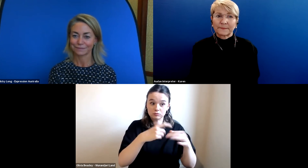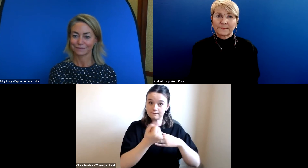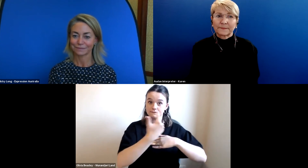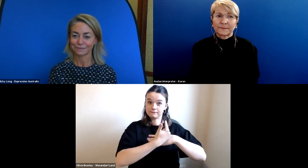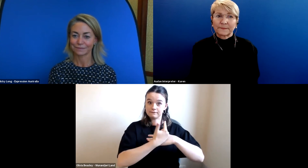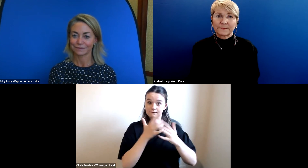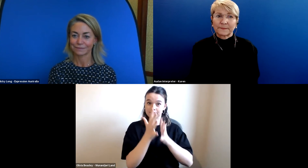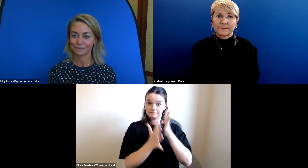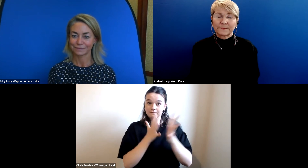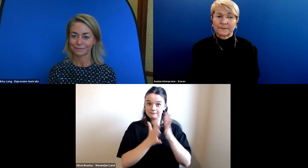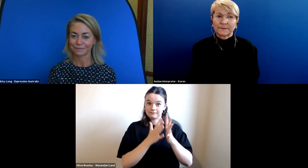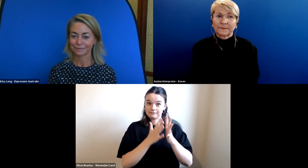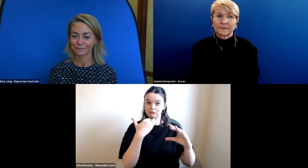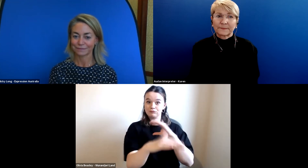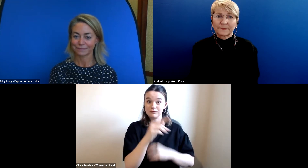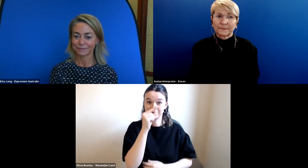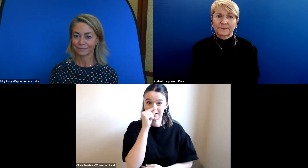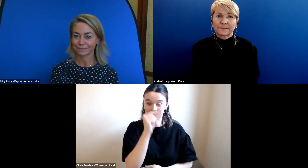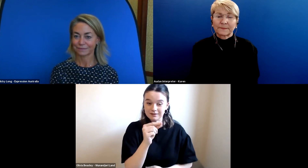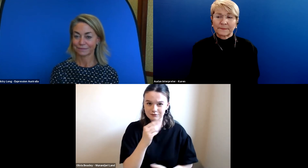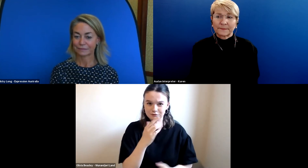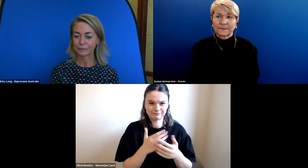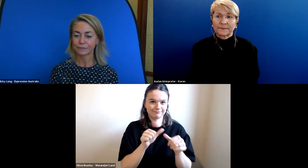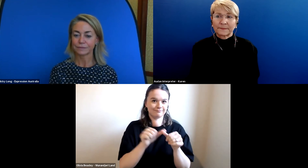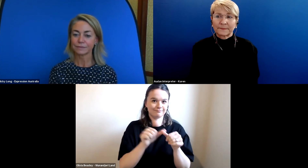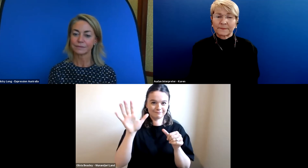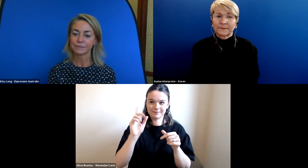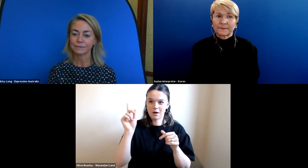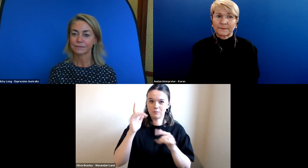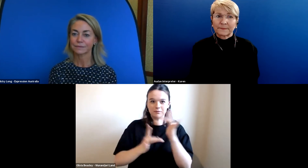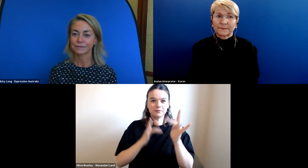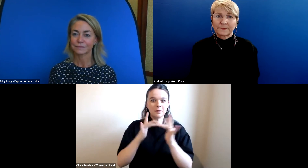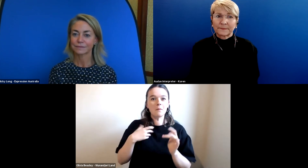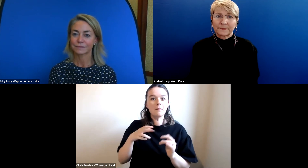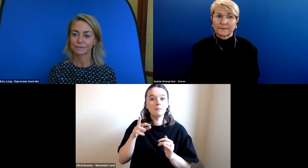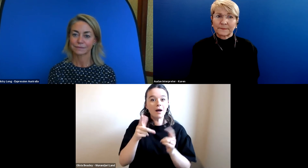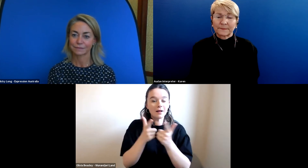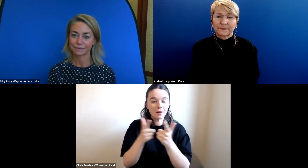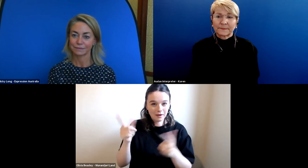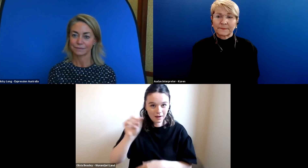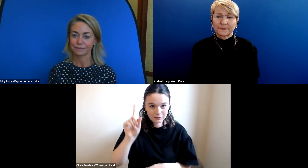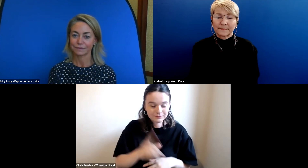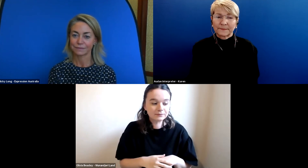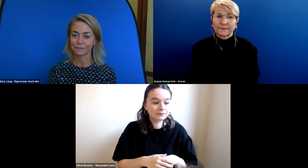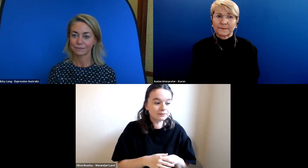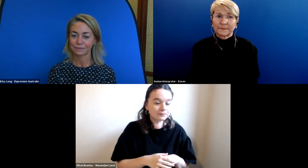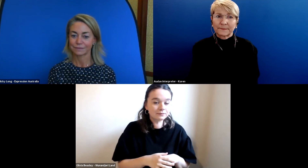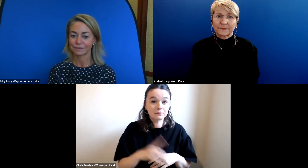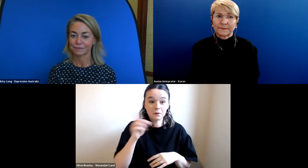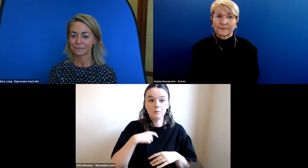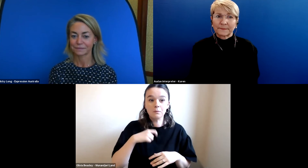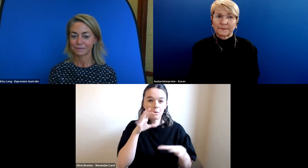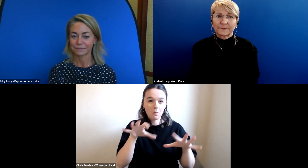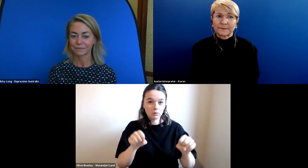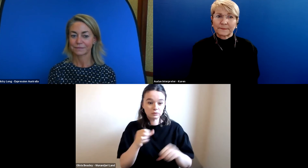screen. If you'd like to provide feedback, you can also do so via video and in Auslan to